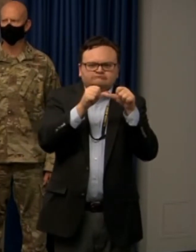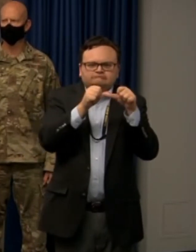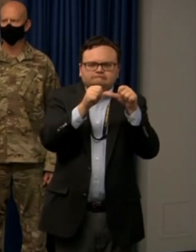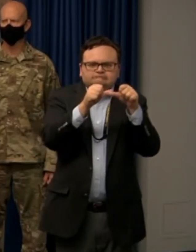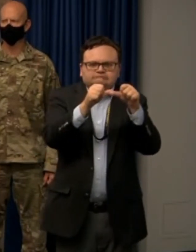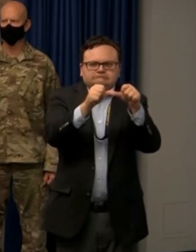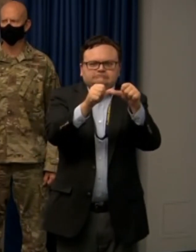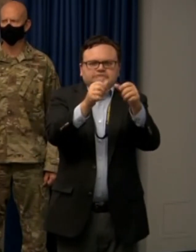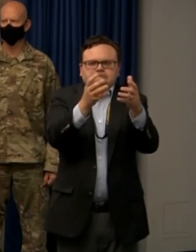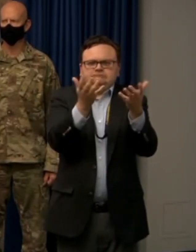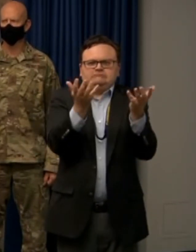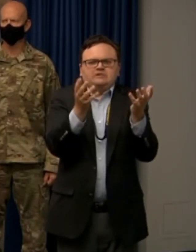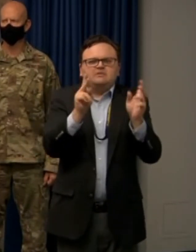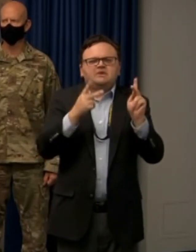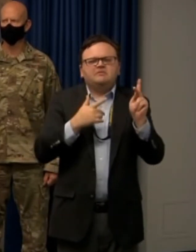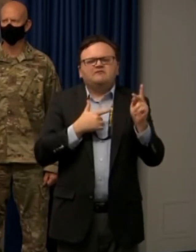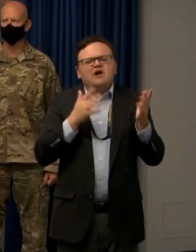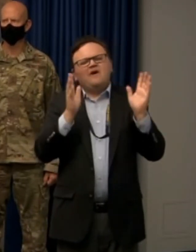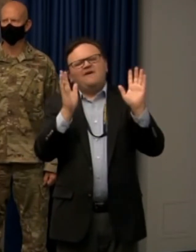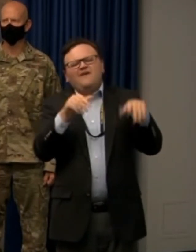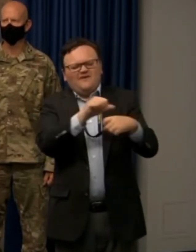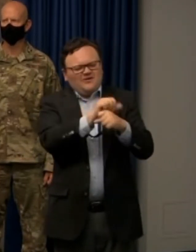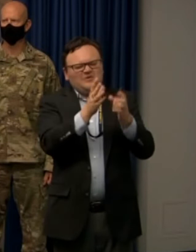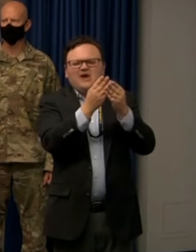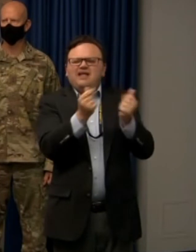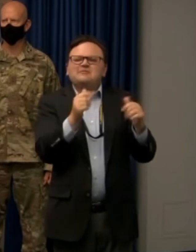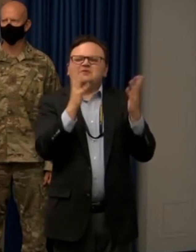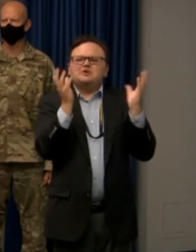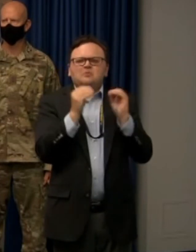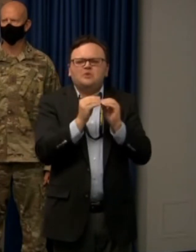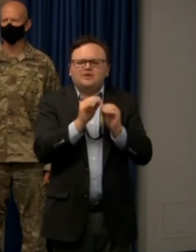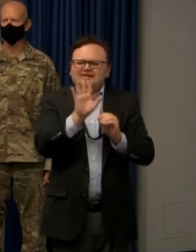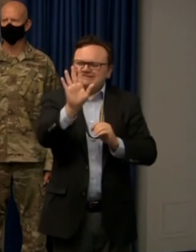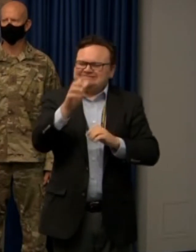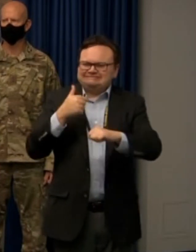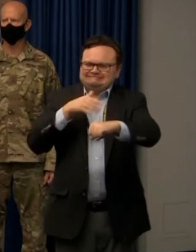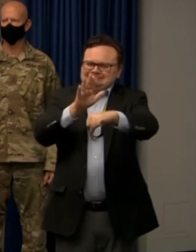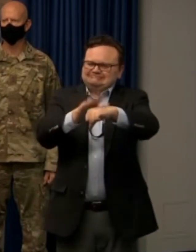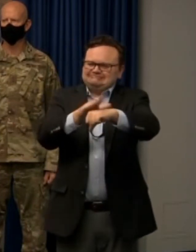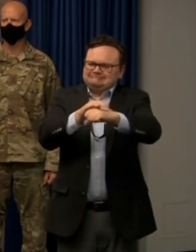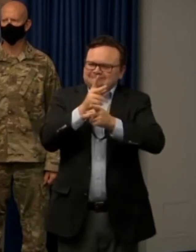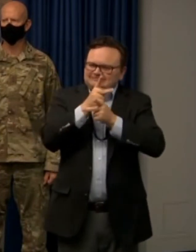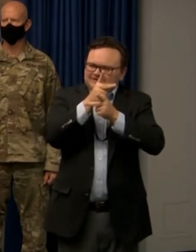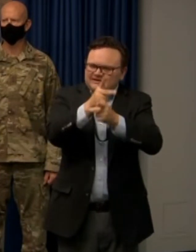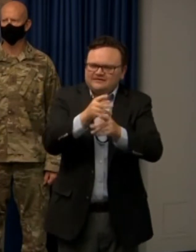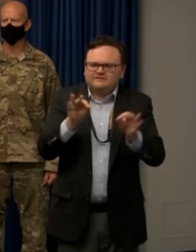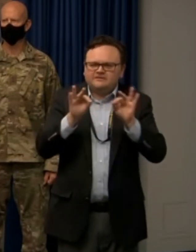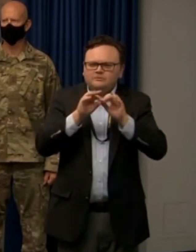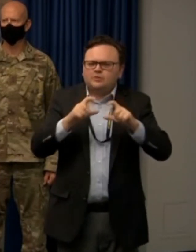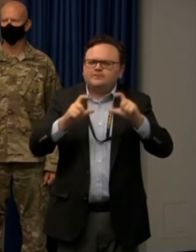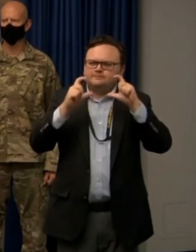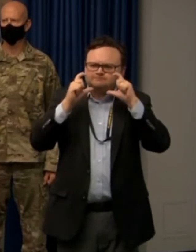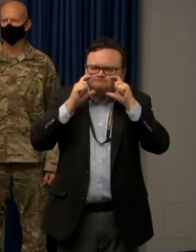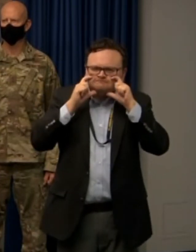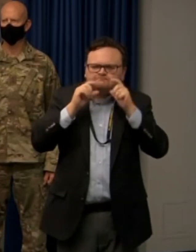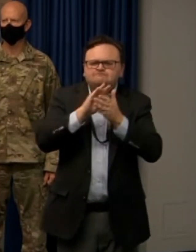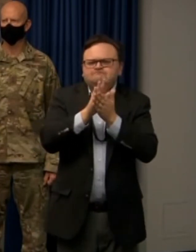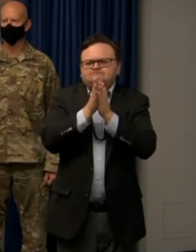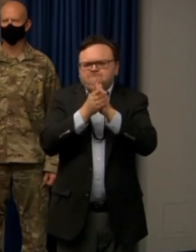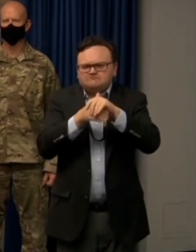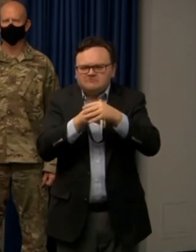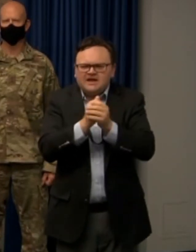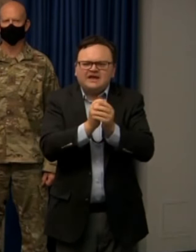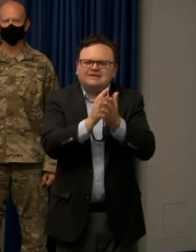future, that people think that it's just over. And what we're saying is let's make sure we're continuing to keep our eye on the ball, focus on